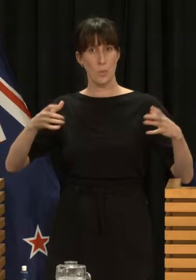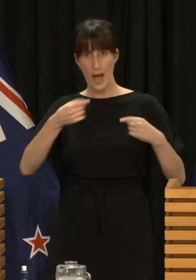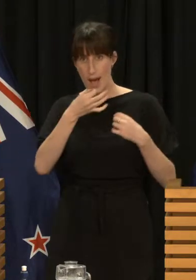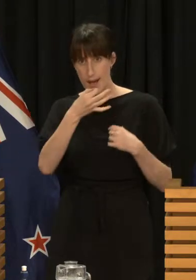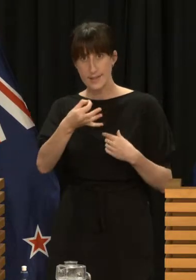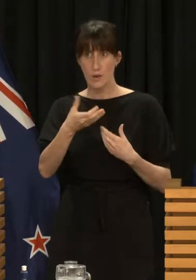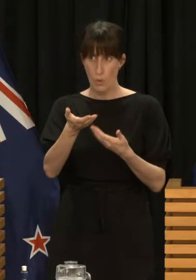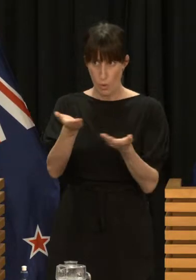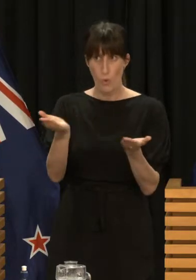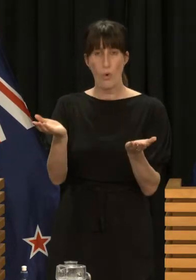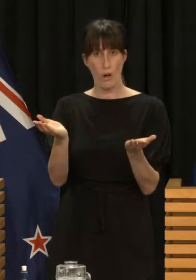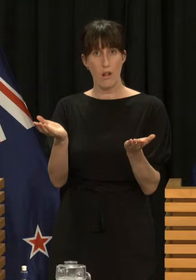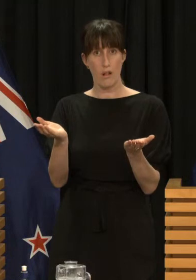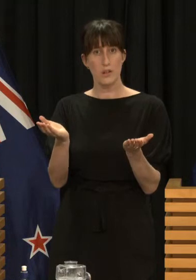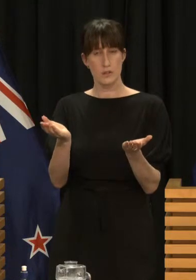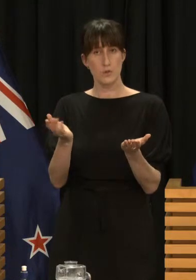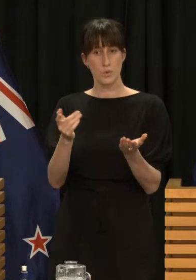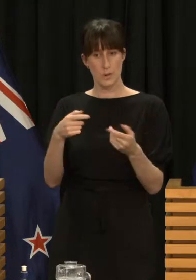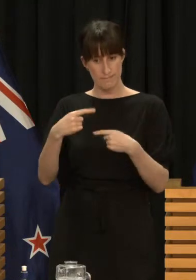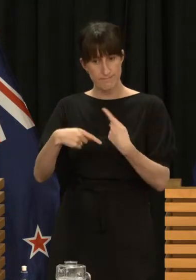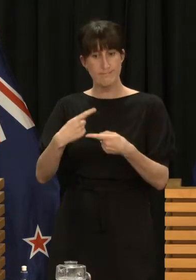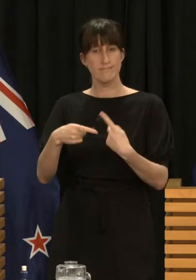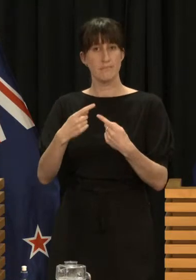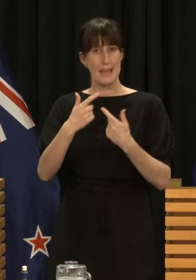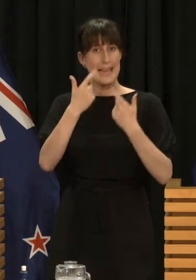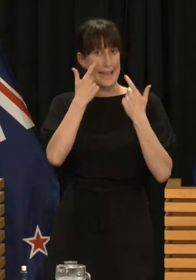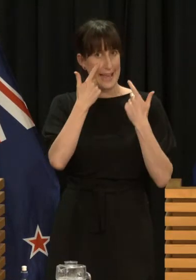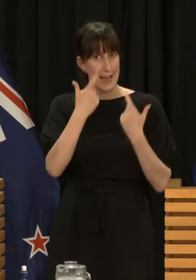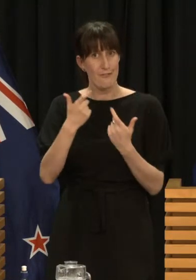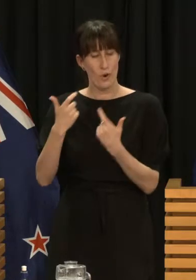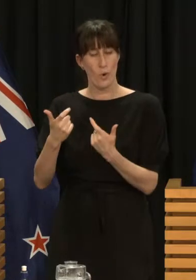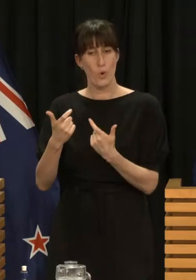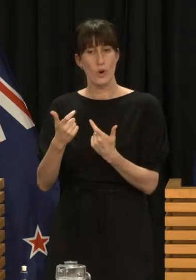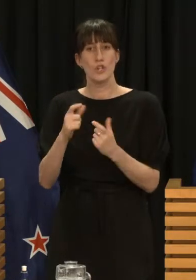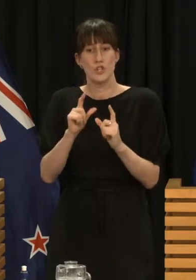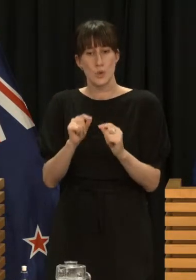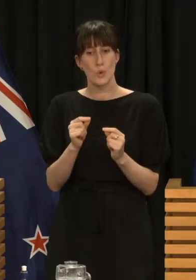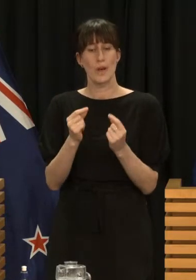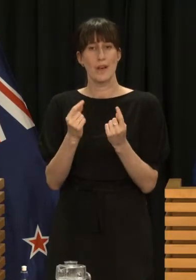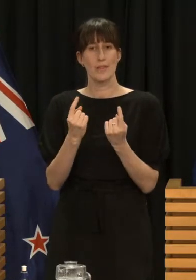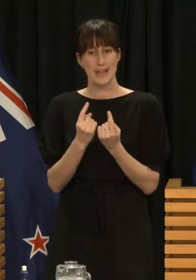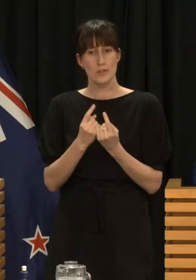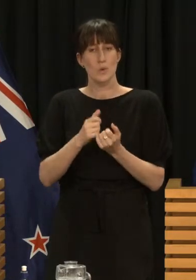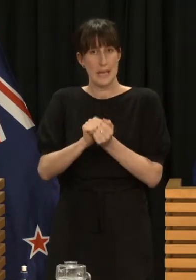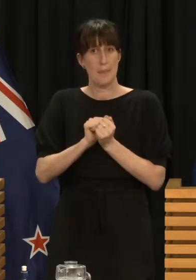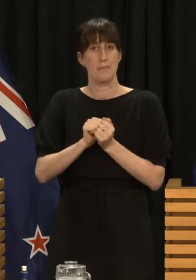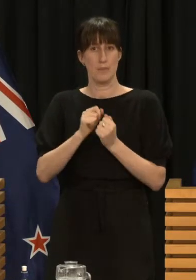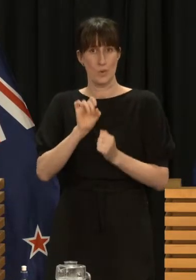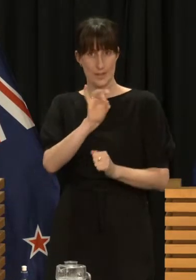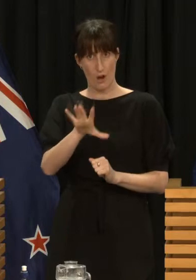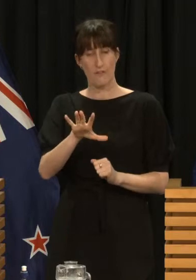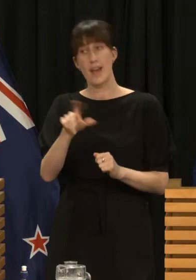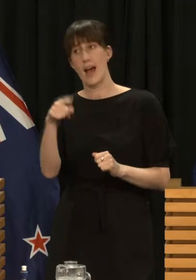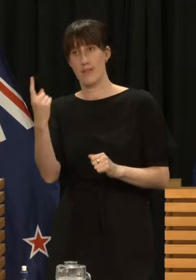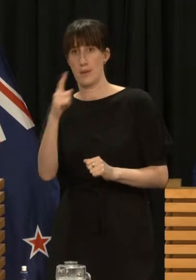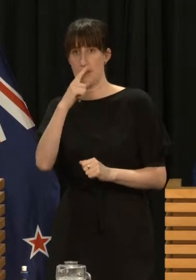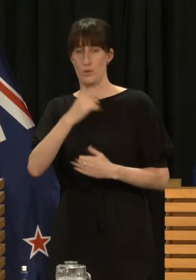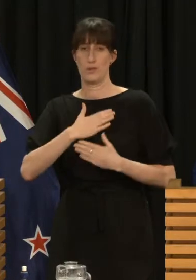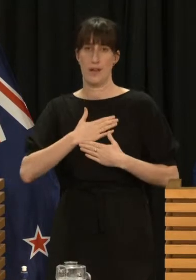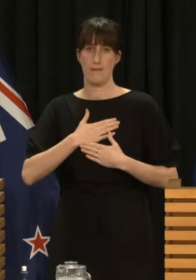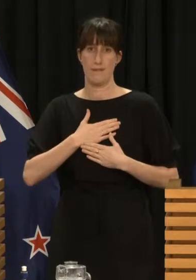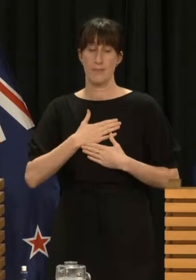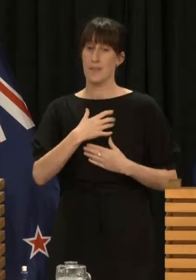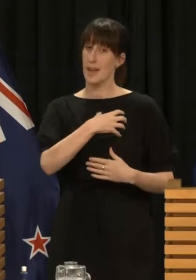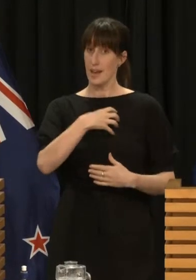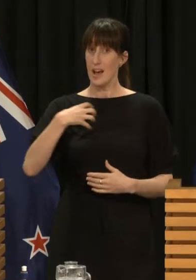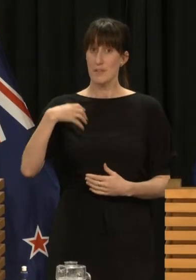asking everybody to continue to take precautionary steps to keep themselves and to keep others safe. We've got government support in